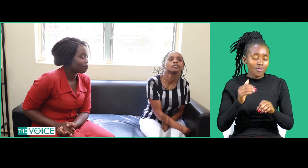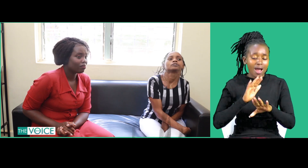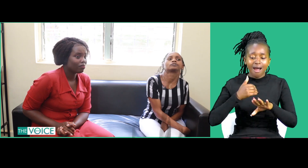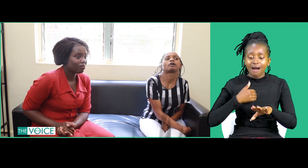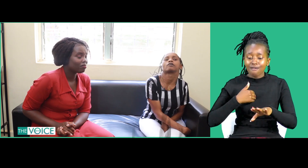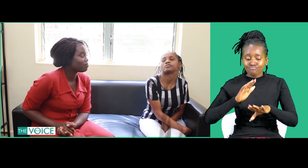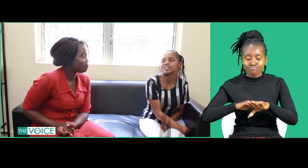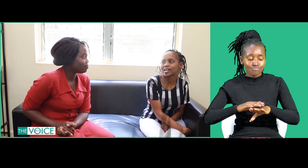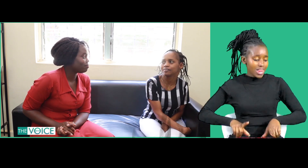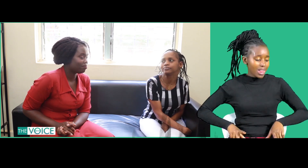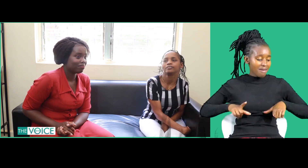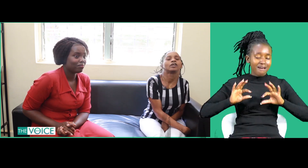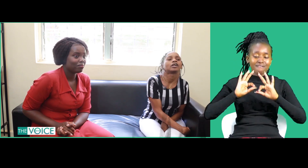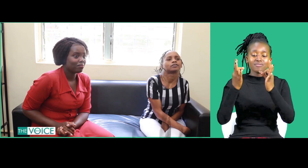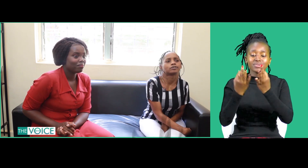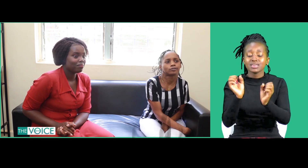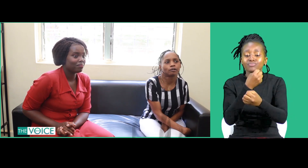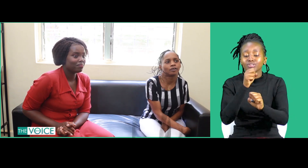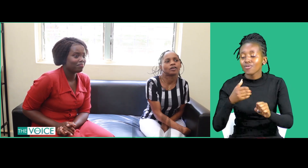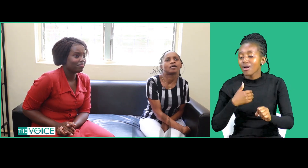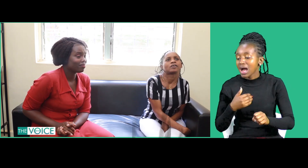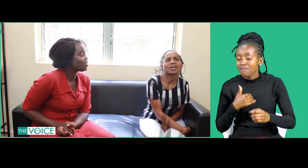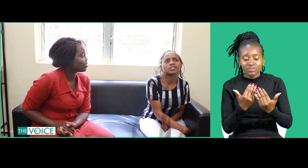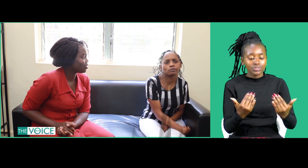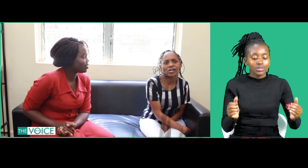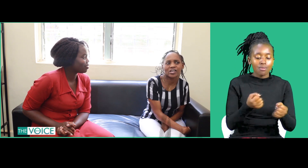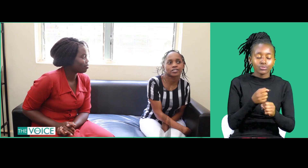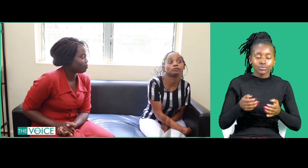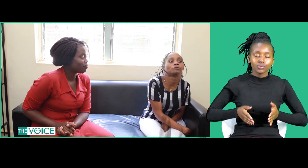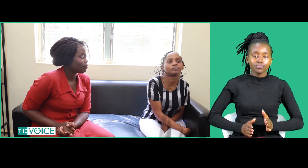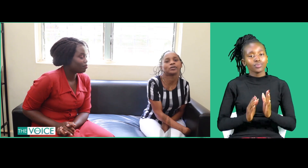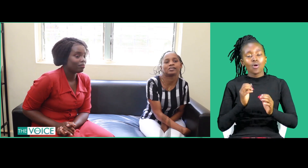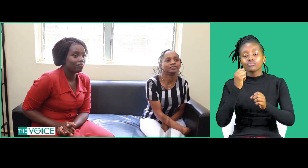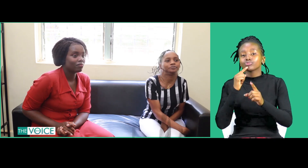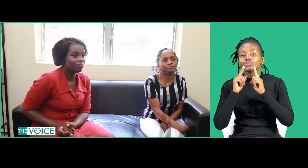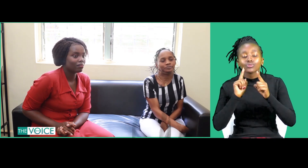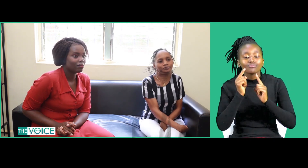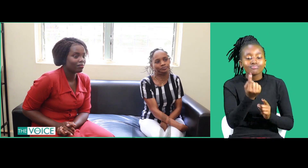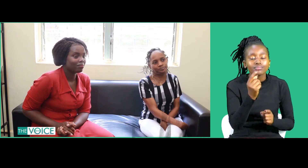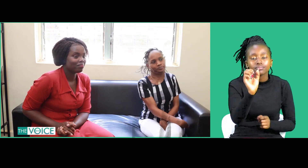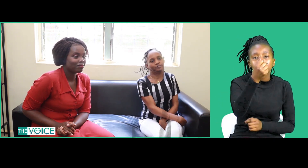child, to talk on yourself, and also that you are less human being.